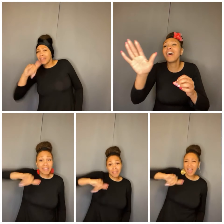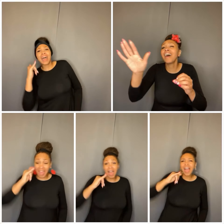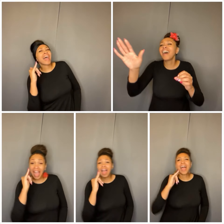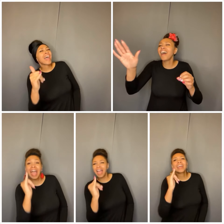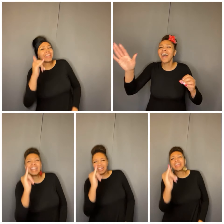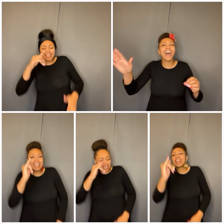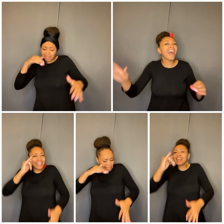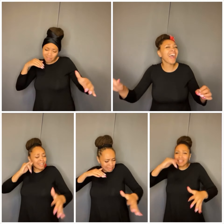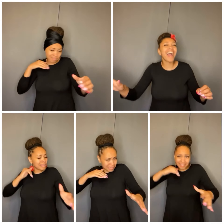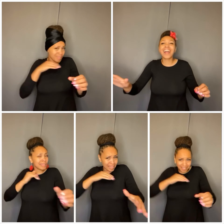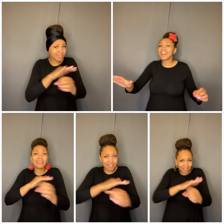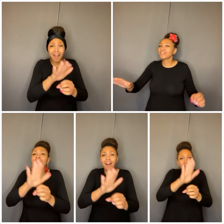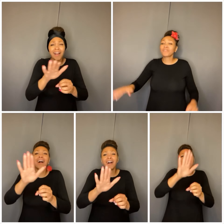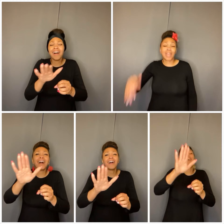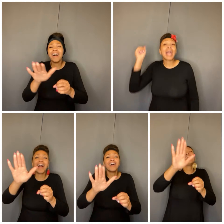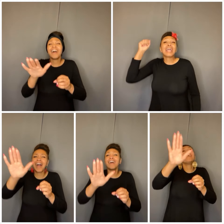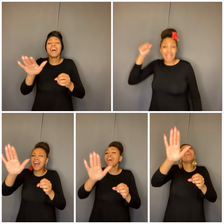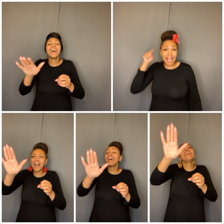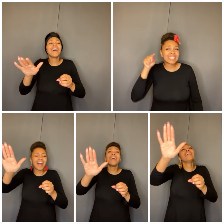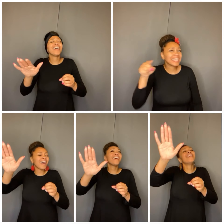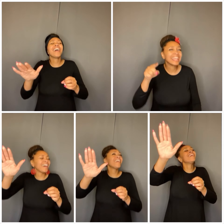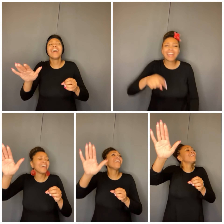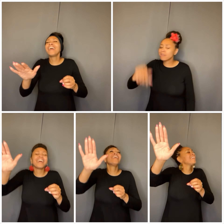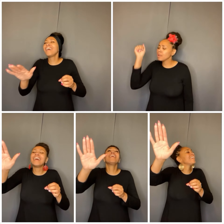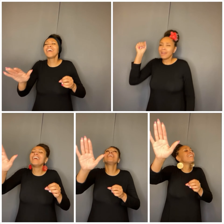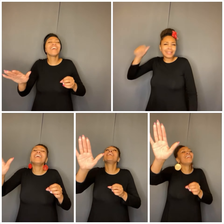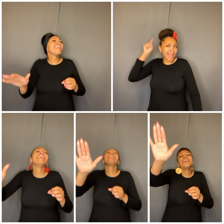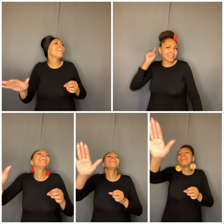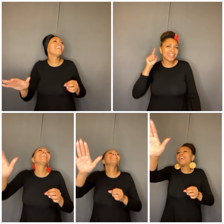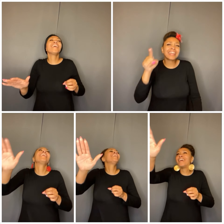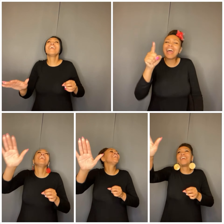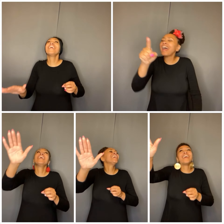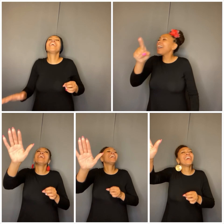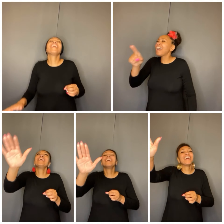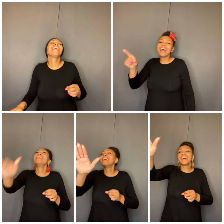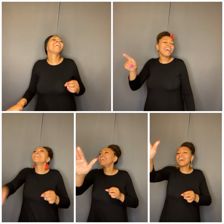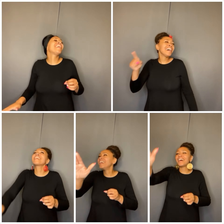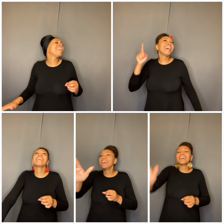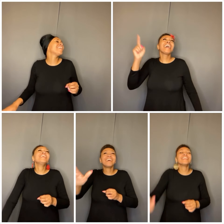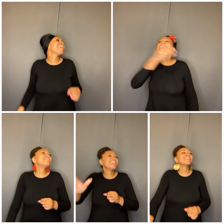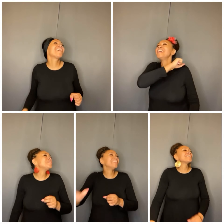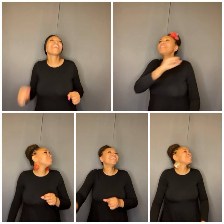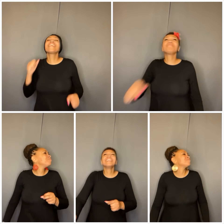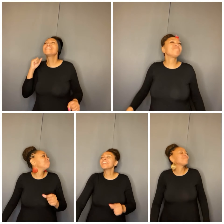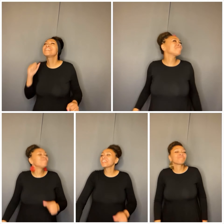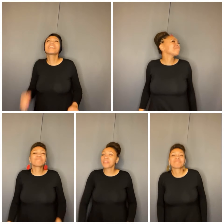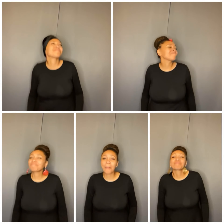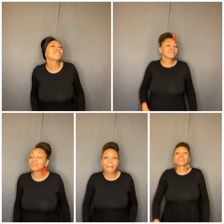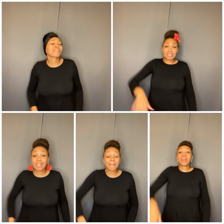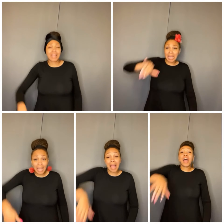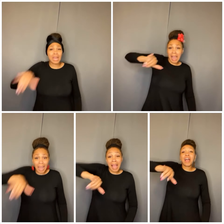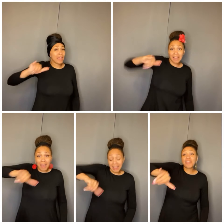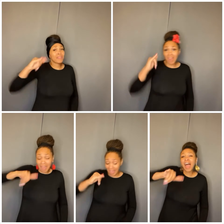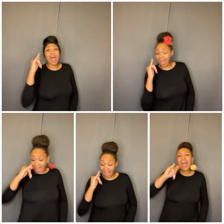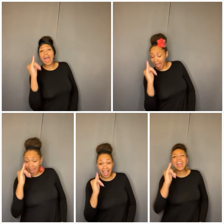And that is enough It's enough It's enough It's that is enough That